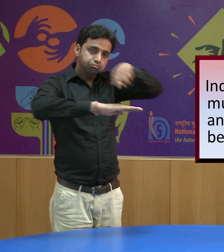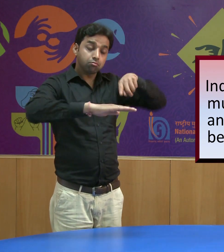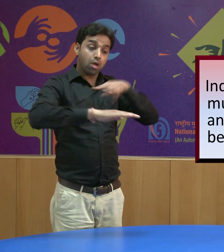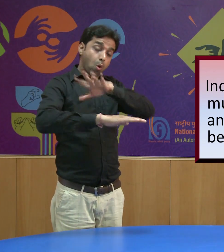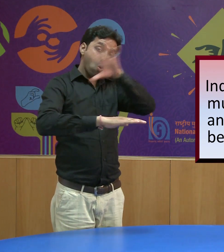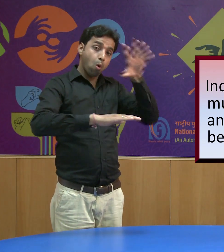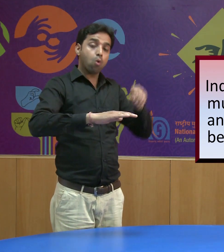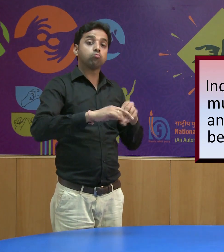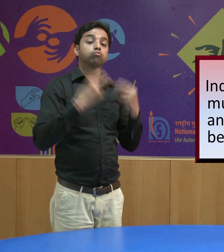popular in Sri Lanka.